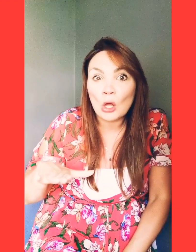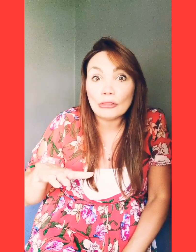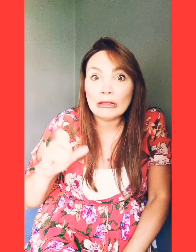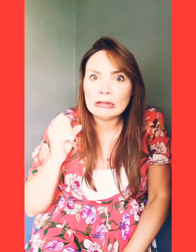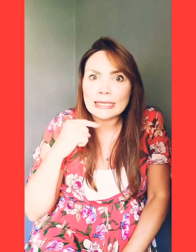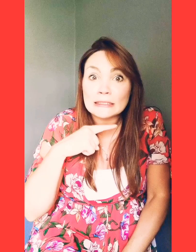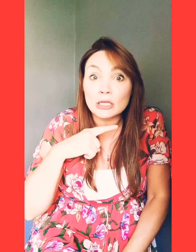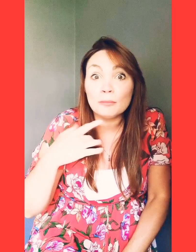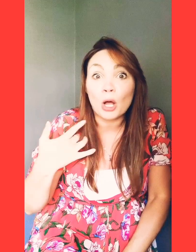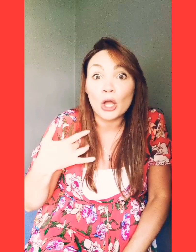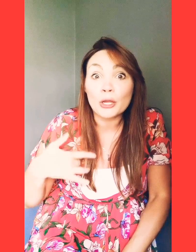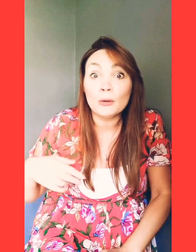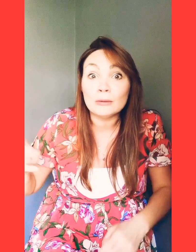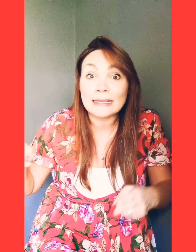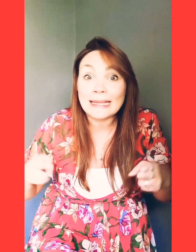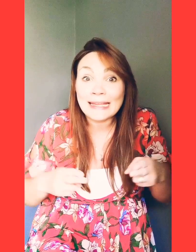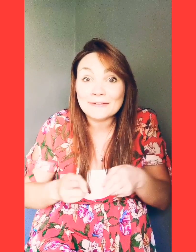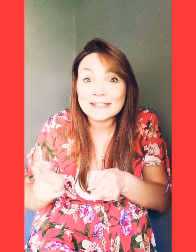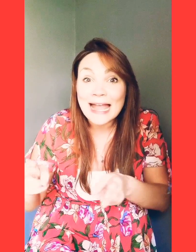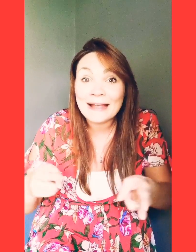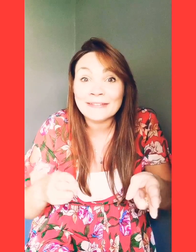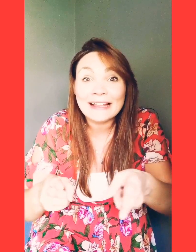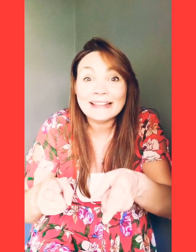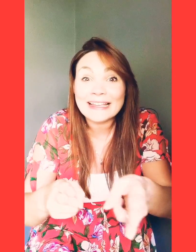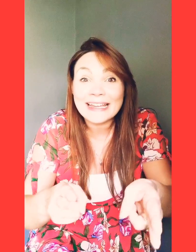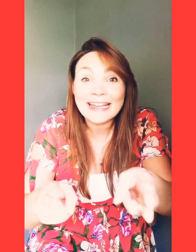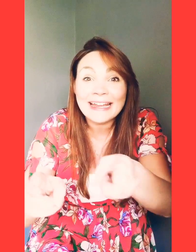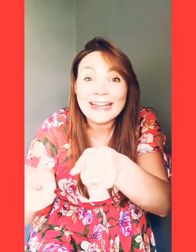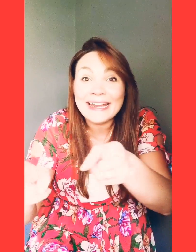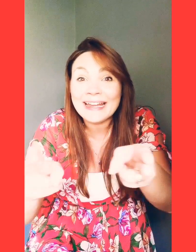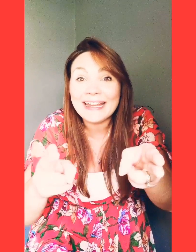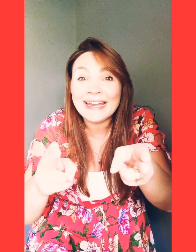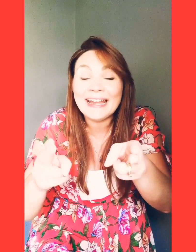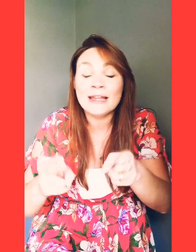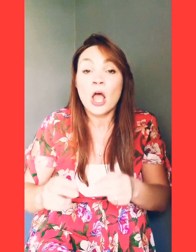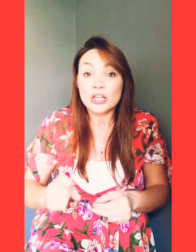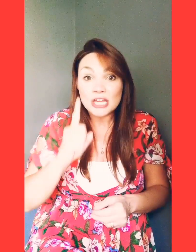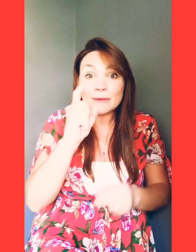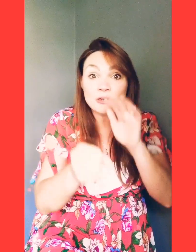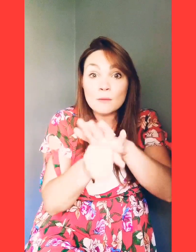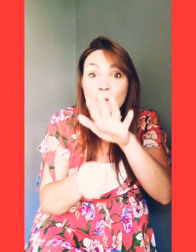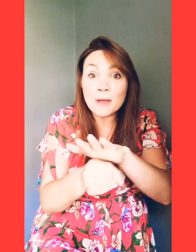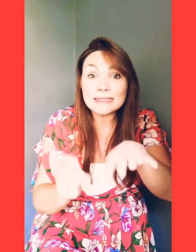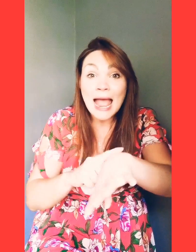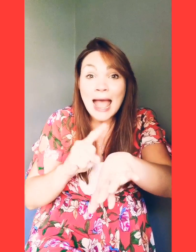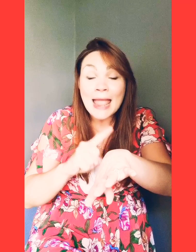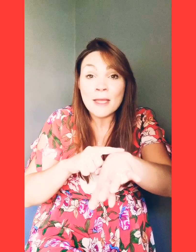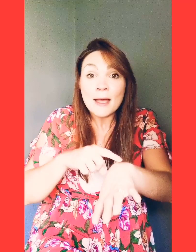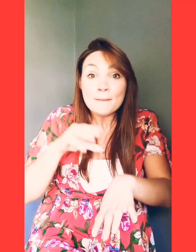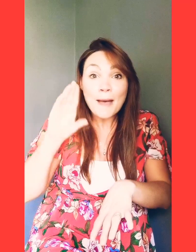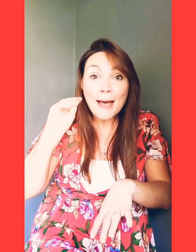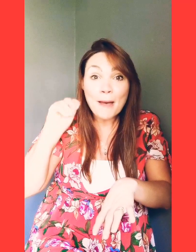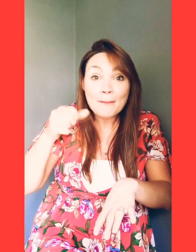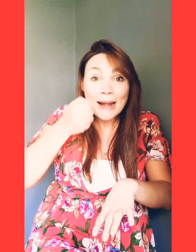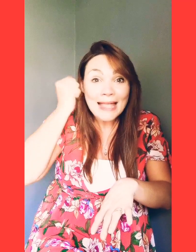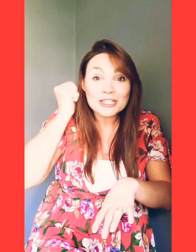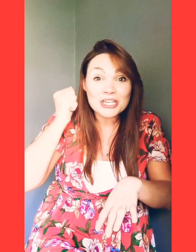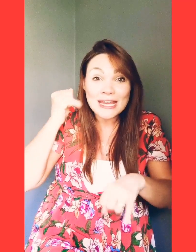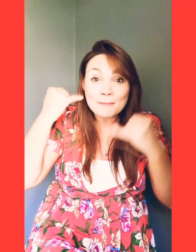the little boy who lives down the lane. Shall we do it one more time? Baba Black Sheep,